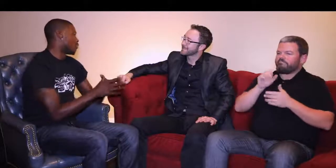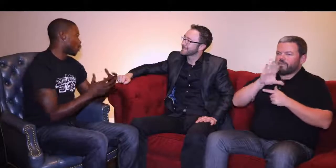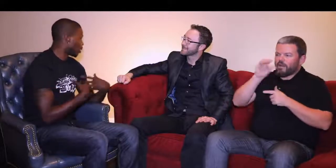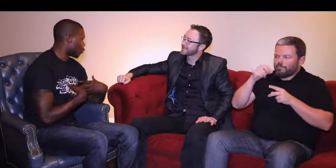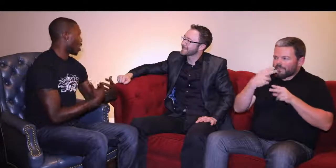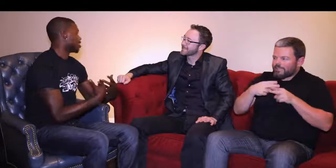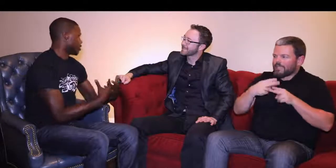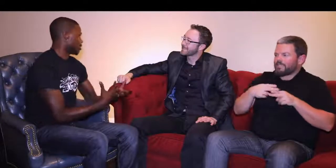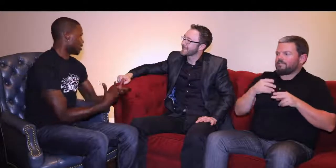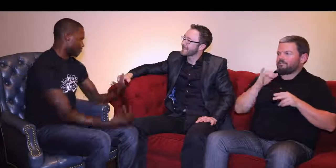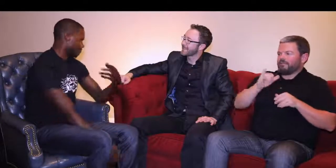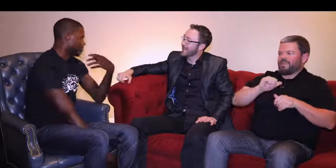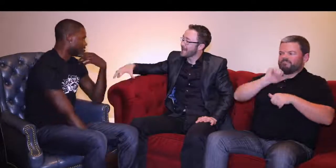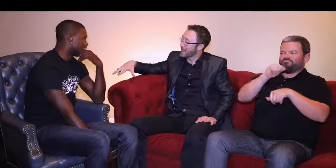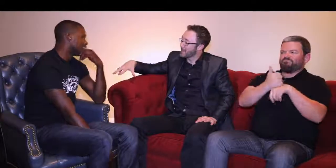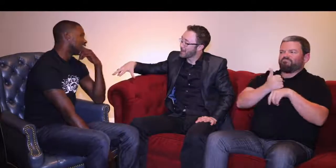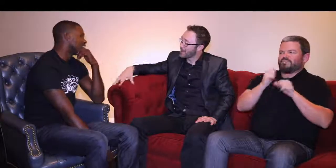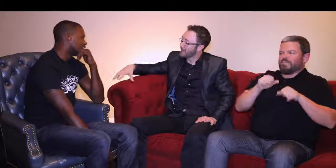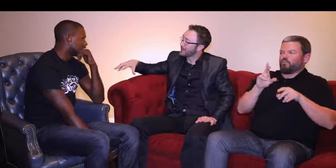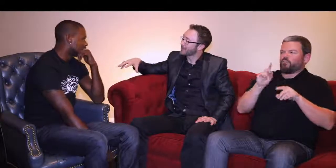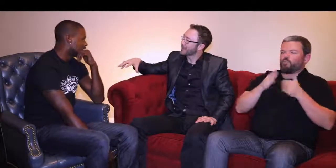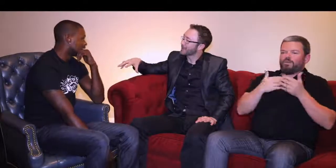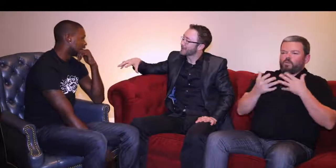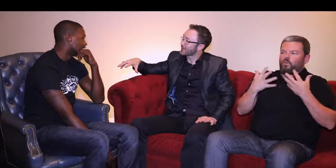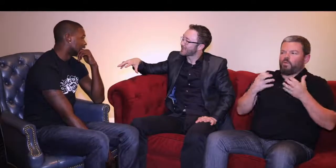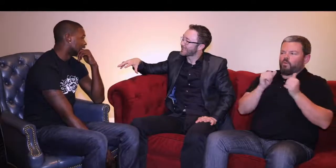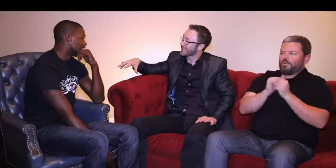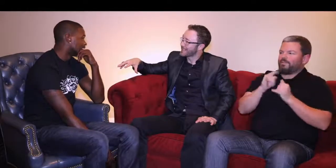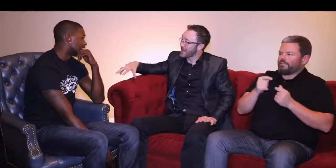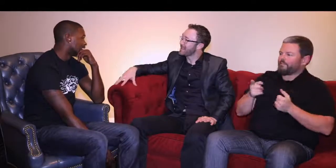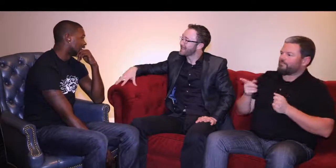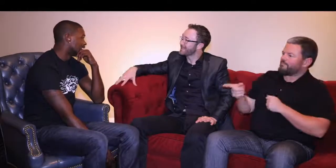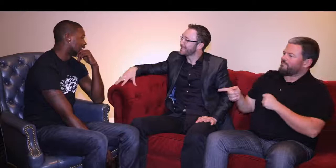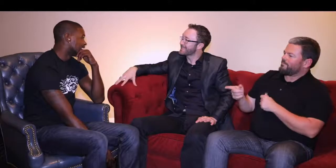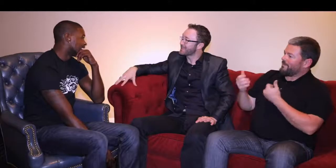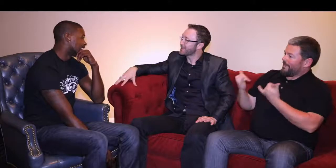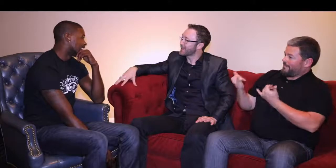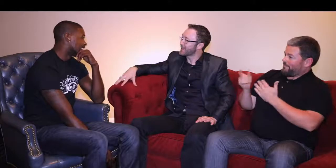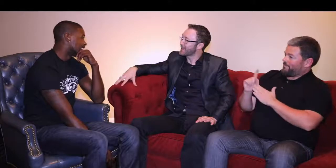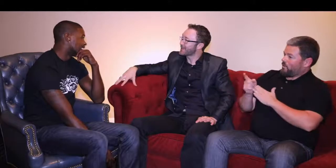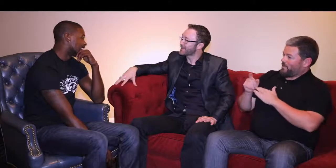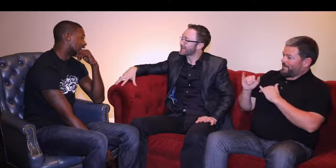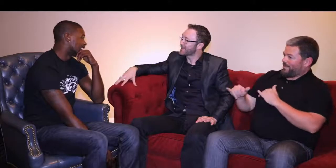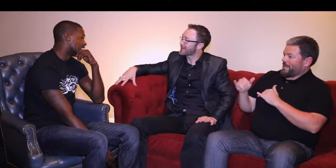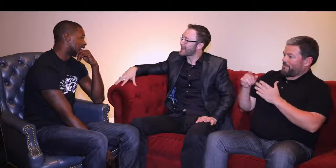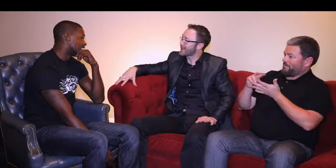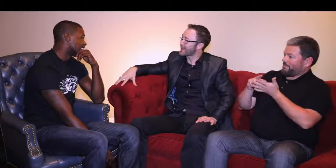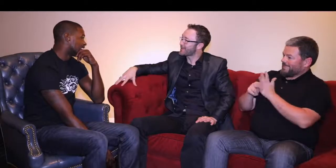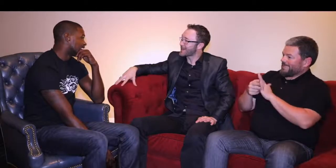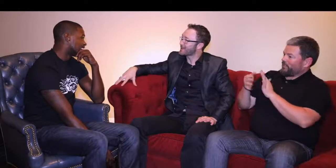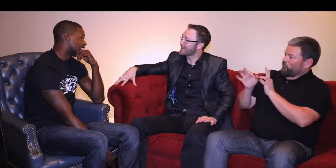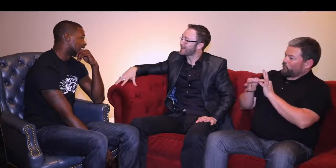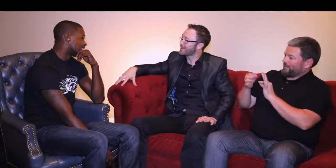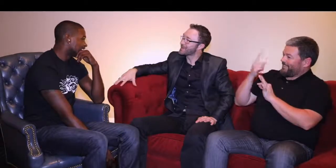we want it to be. And at the moment, that means interpreting for some very famous people.